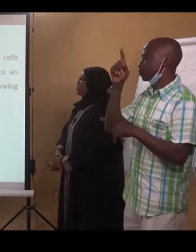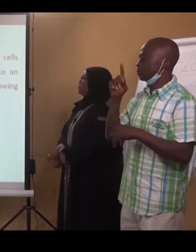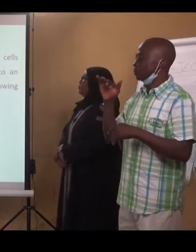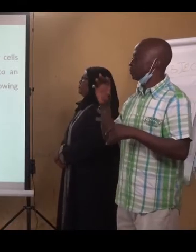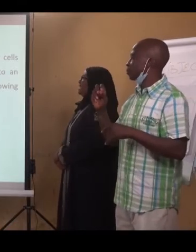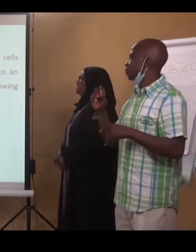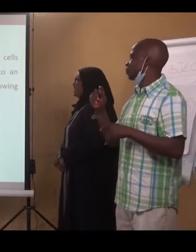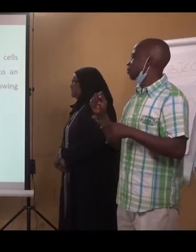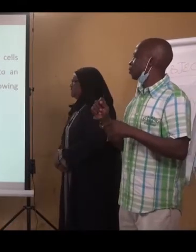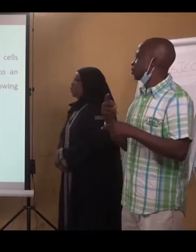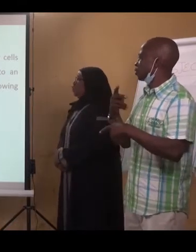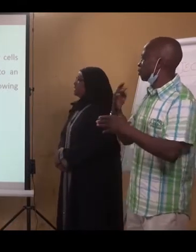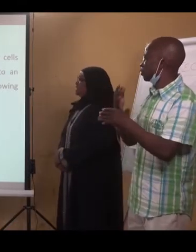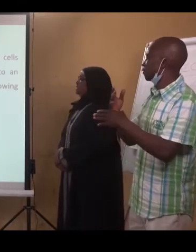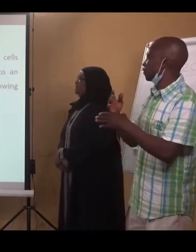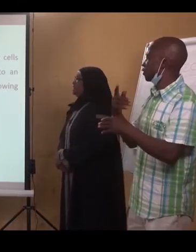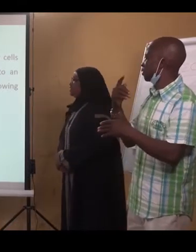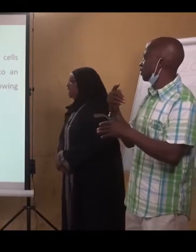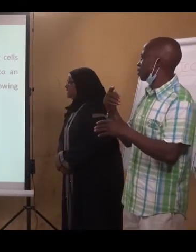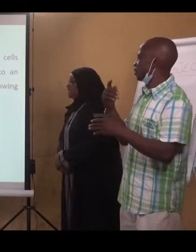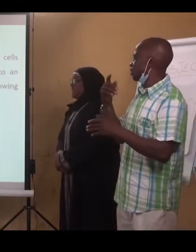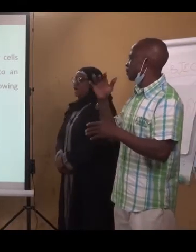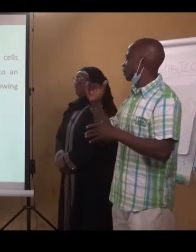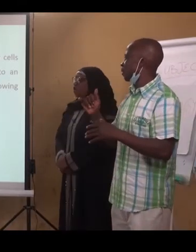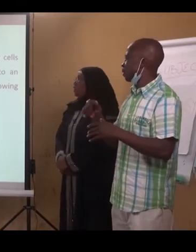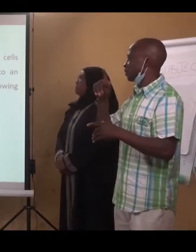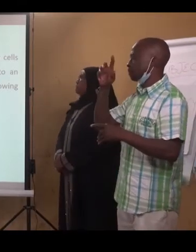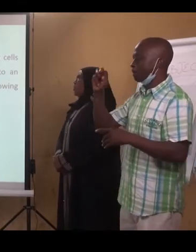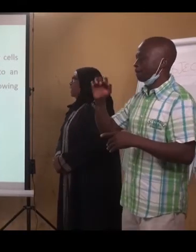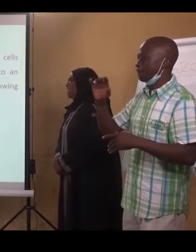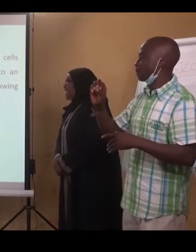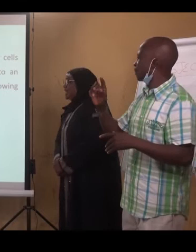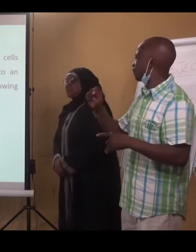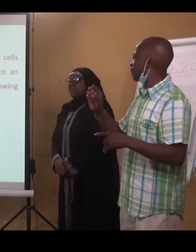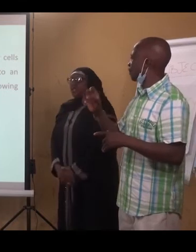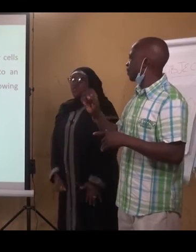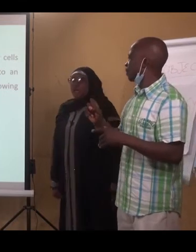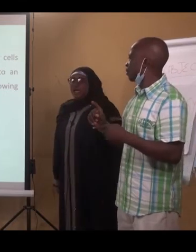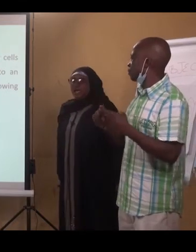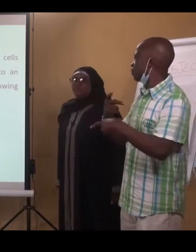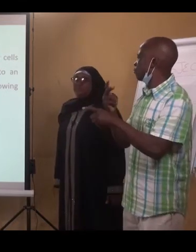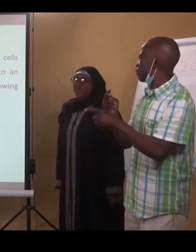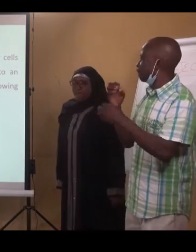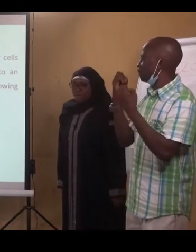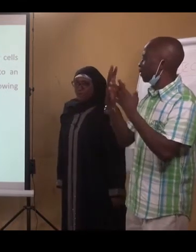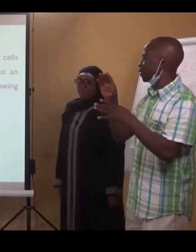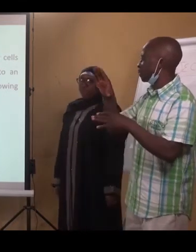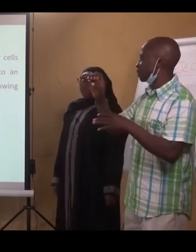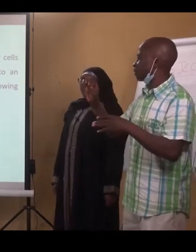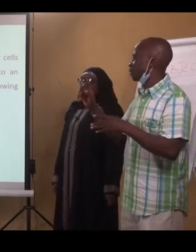form many cells which differentiate and become organized into an embryo. I